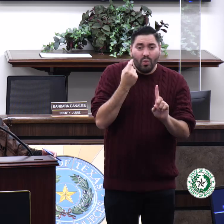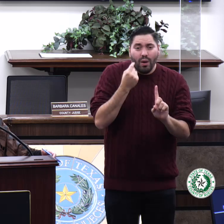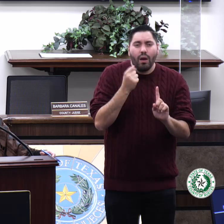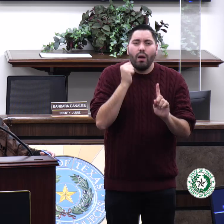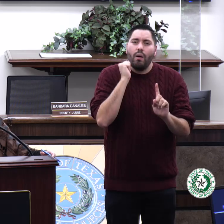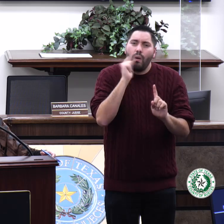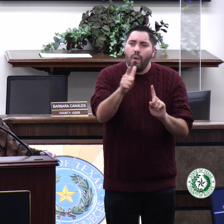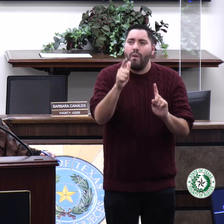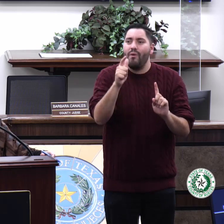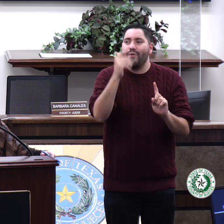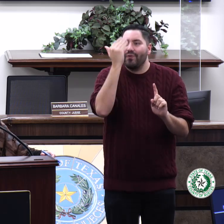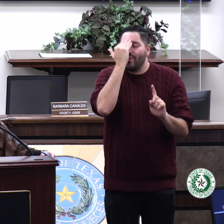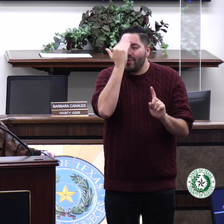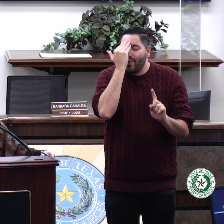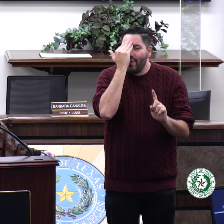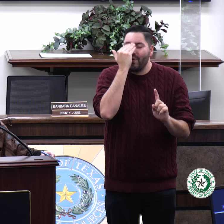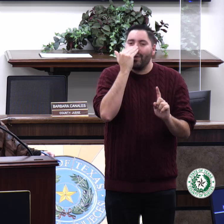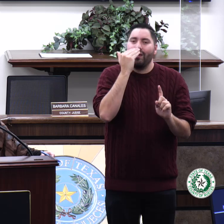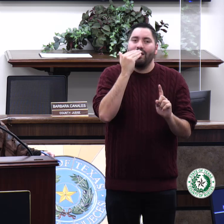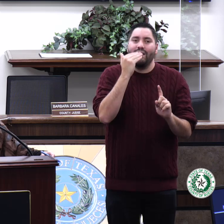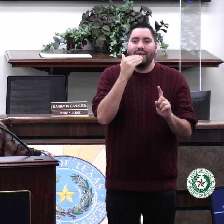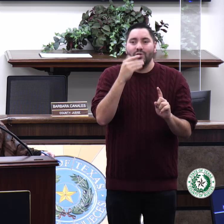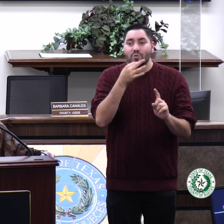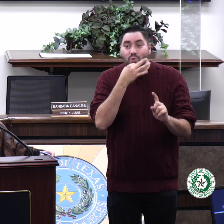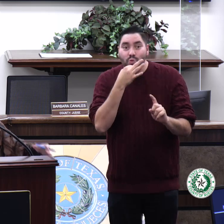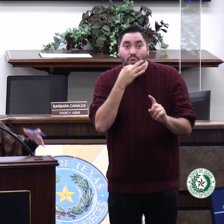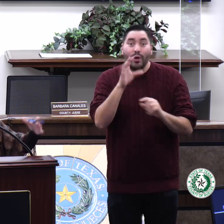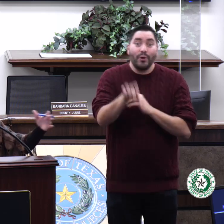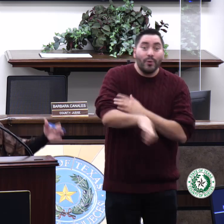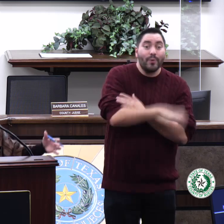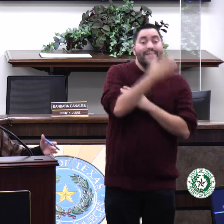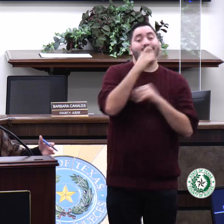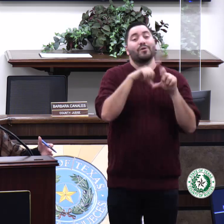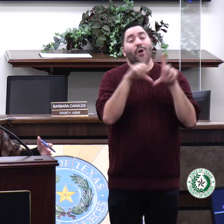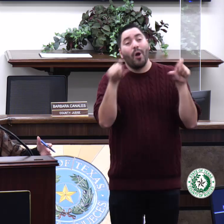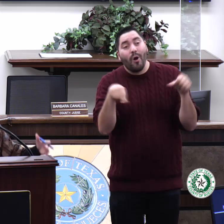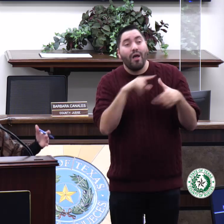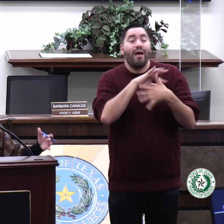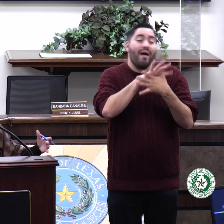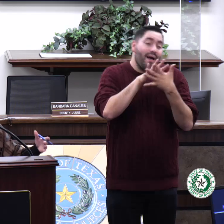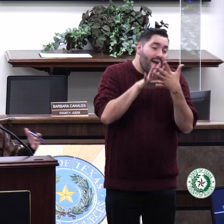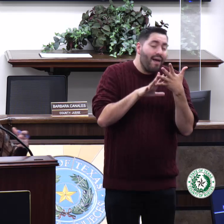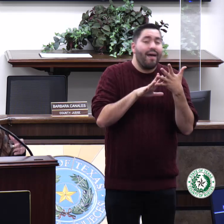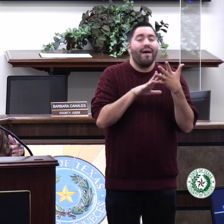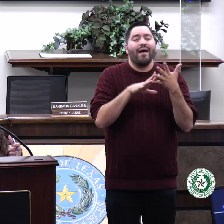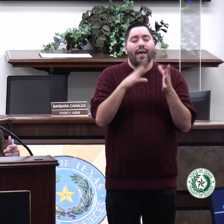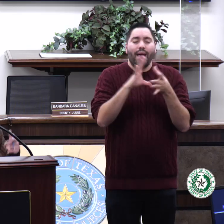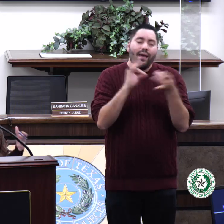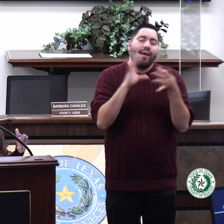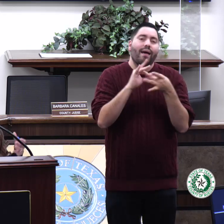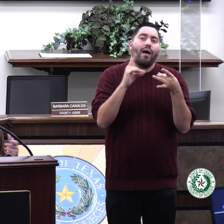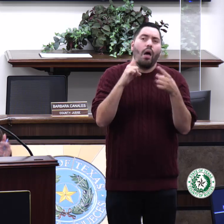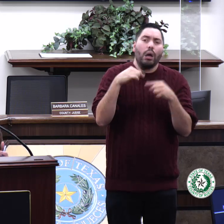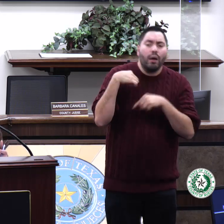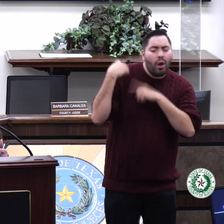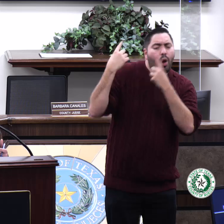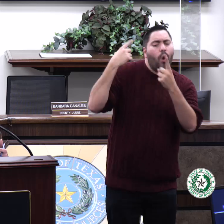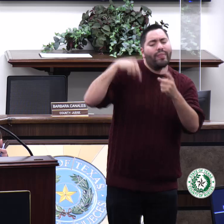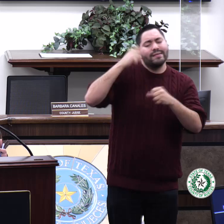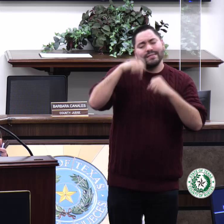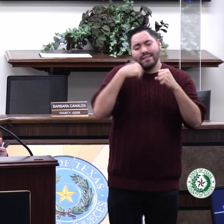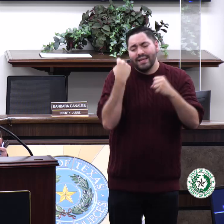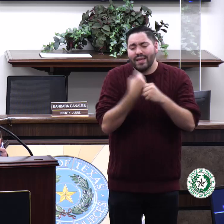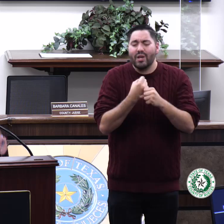holiday season with the year in review or their Christmas cards where they tell you all about your year of challenges and joys and triumphs and